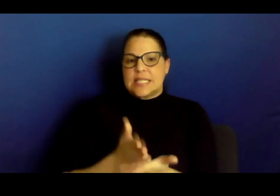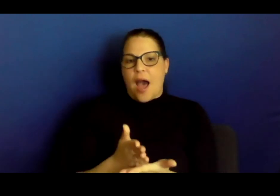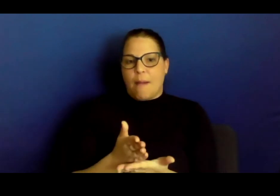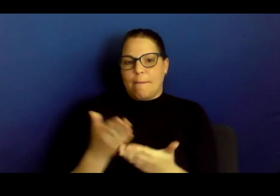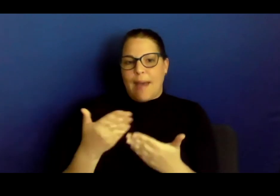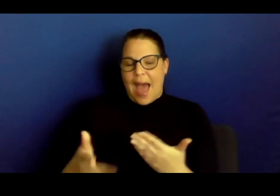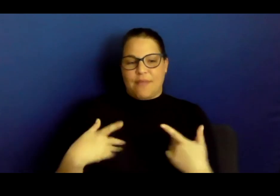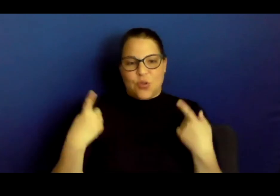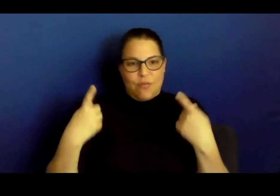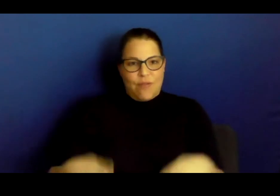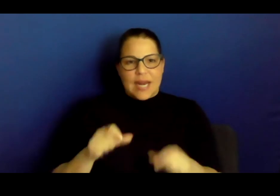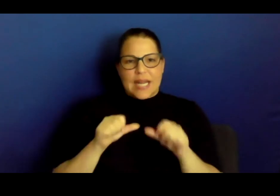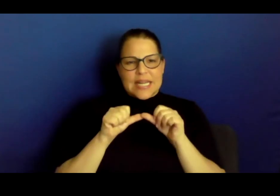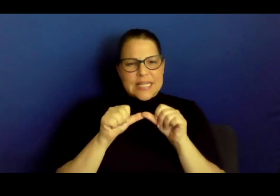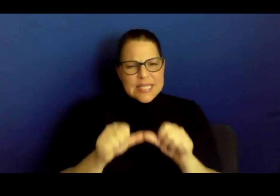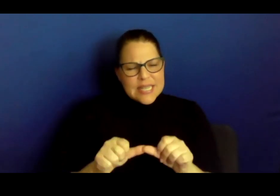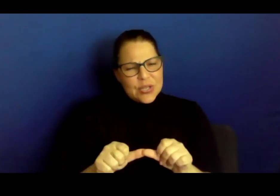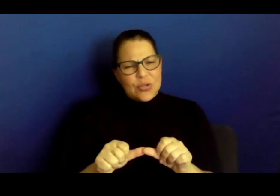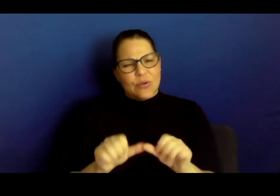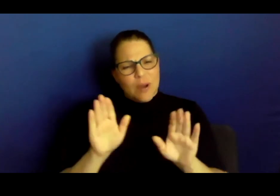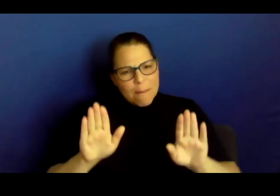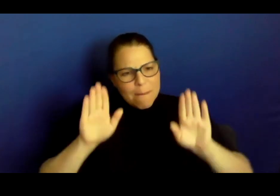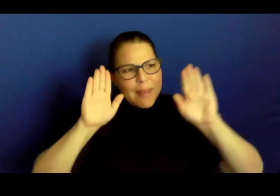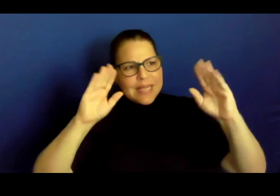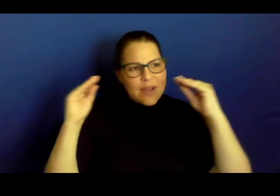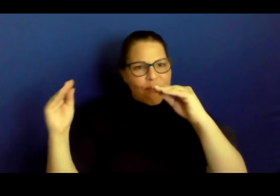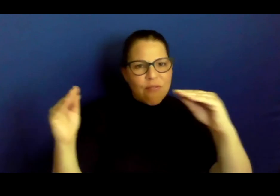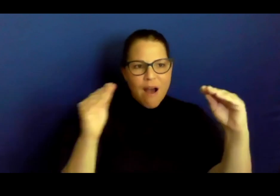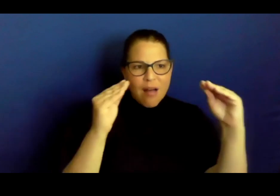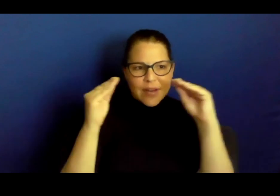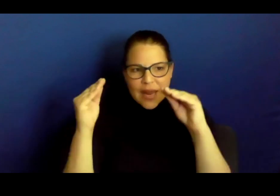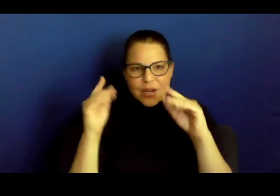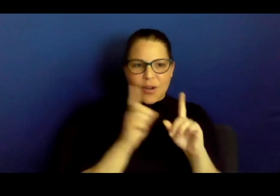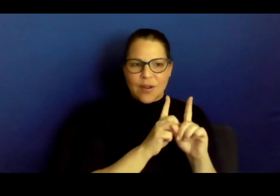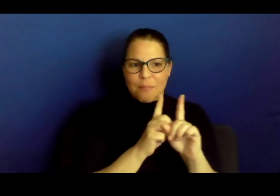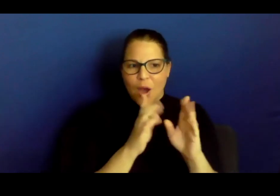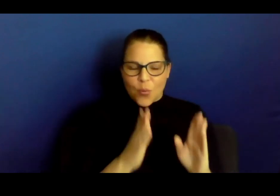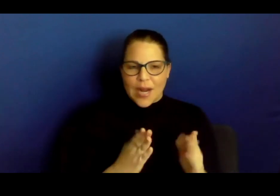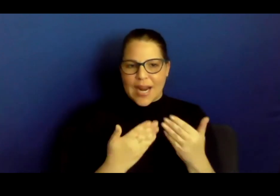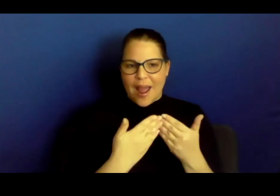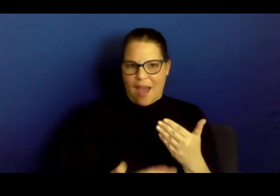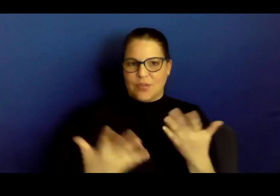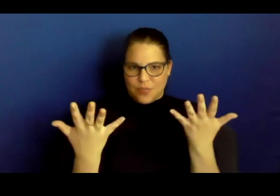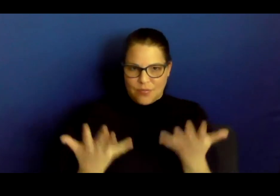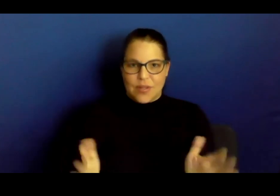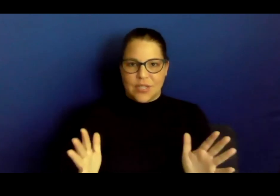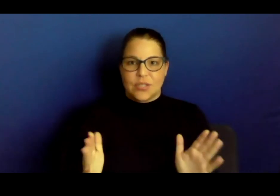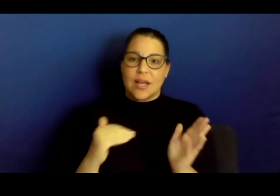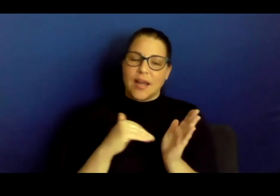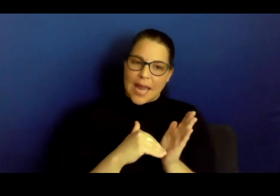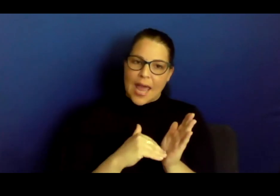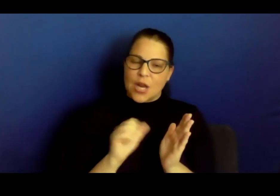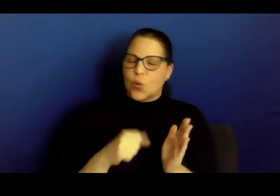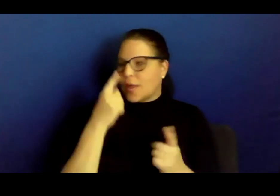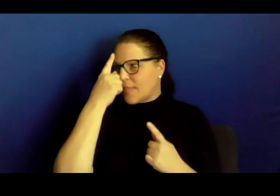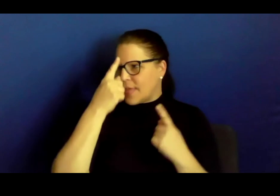You can continue to be a great facilitator, moderator, and convener after. Again, you can reflect